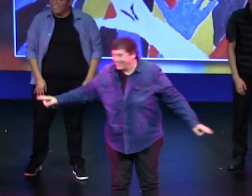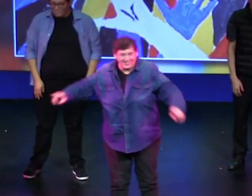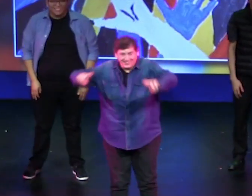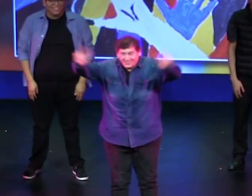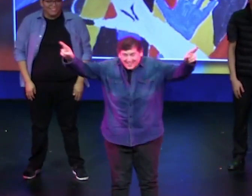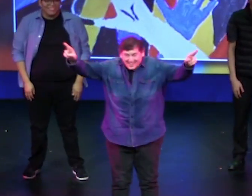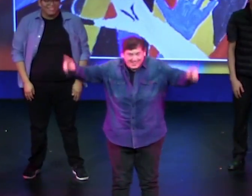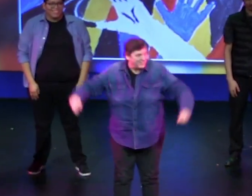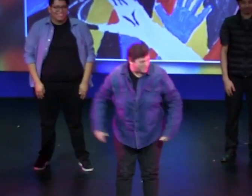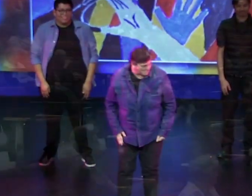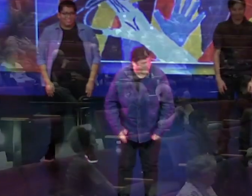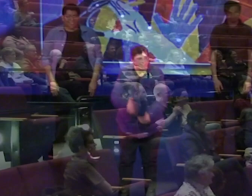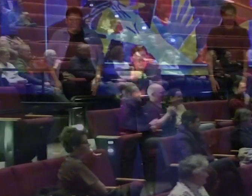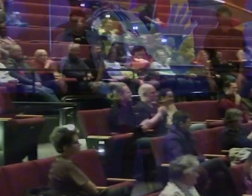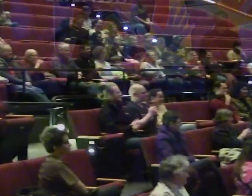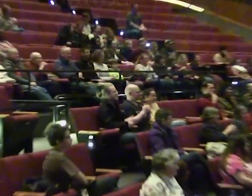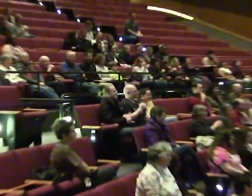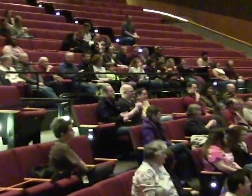Ready? Are we ready? Are we ready?